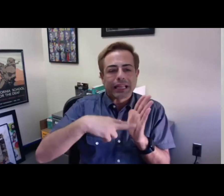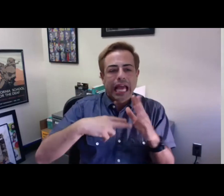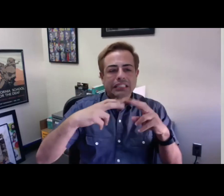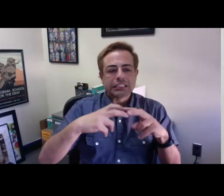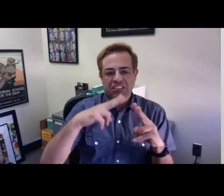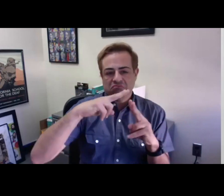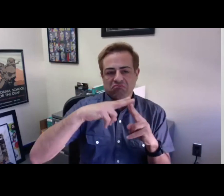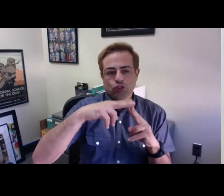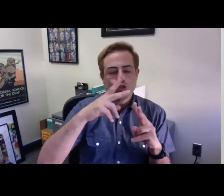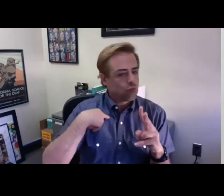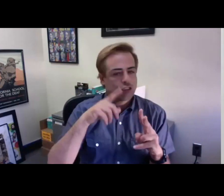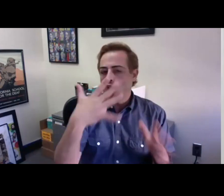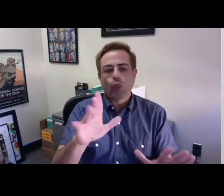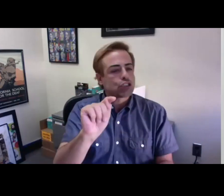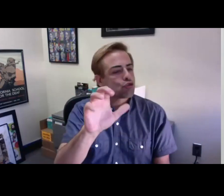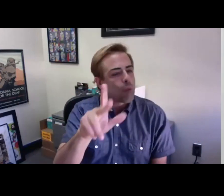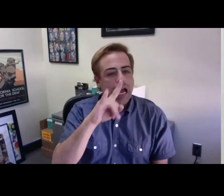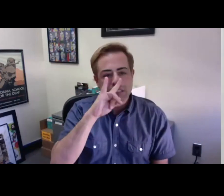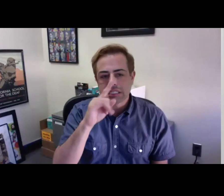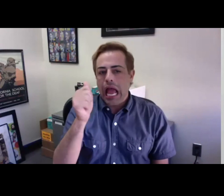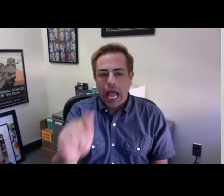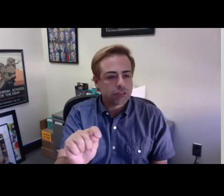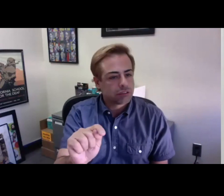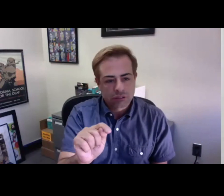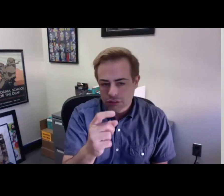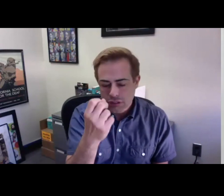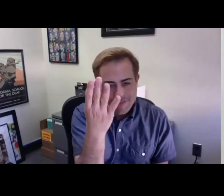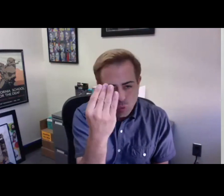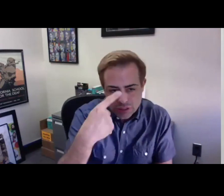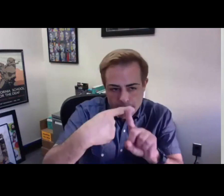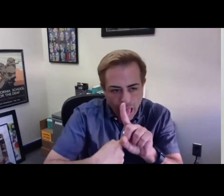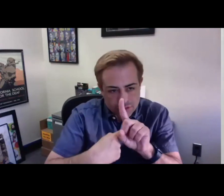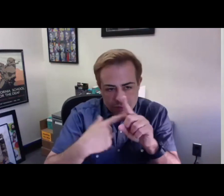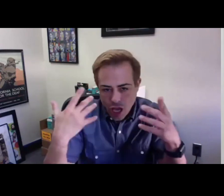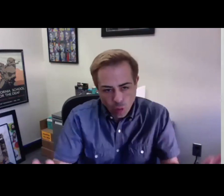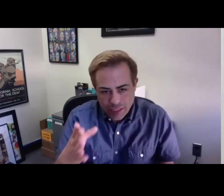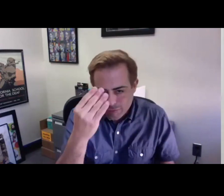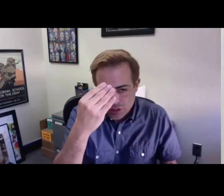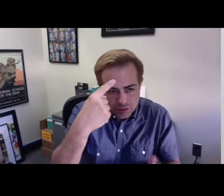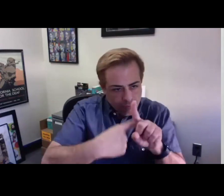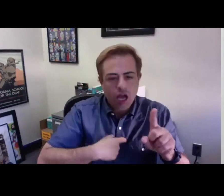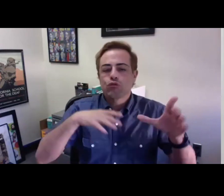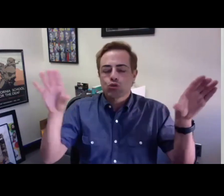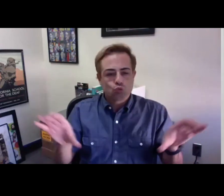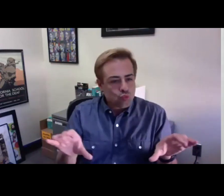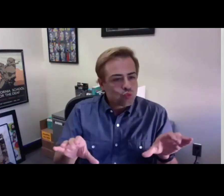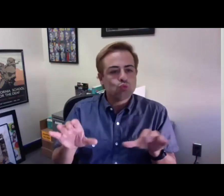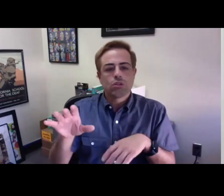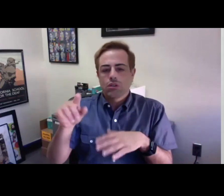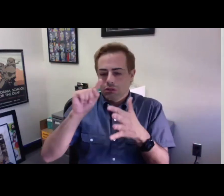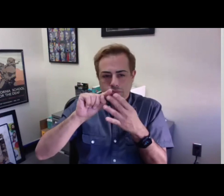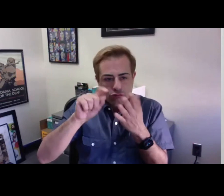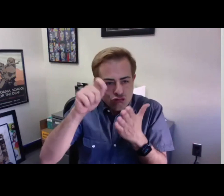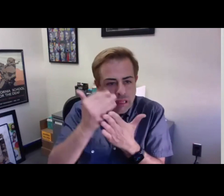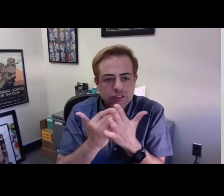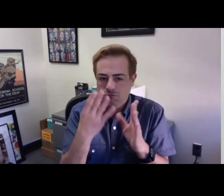And the DRA development reading assessment, we already track the kids at 14, starting at 14 months old.